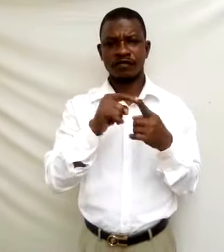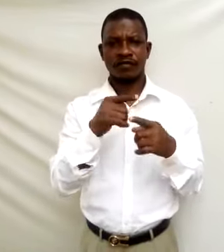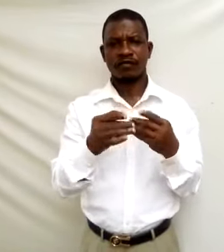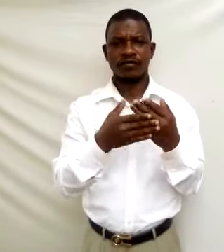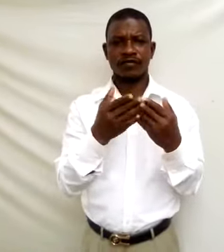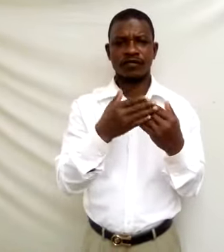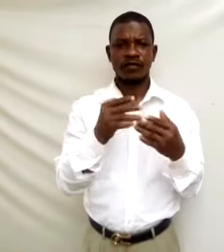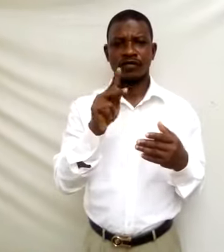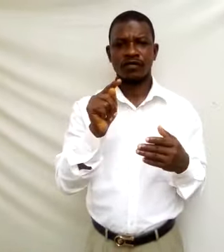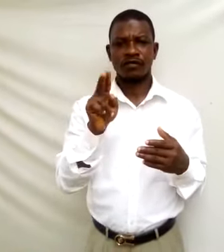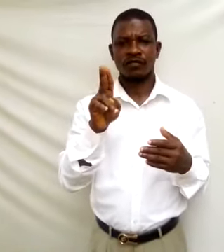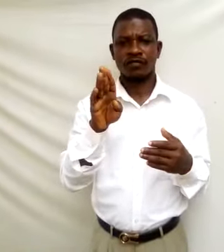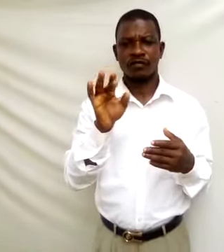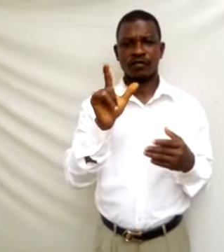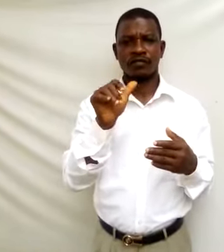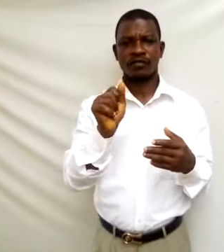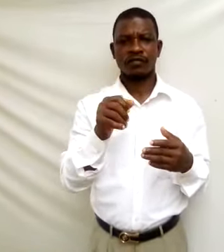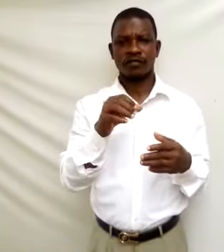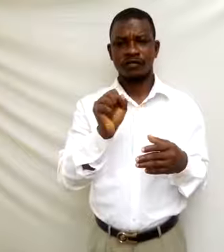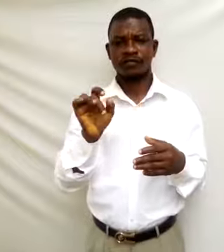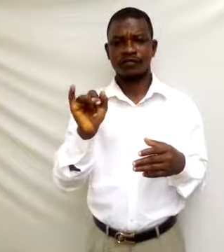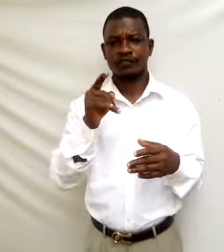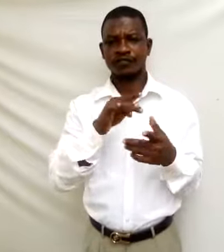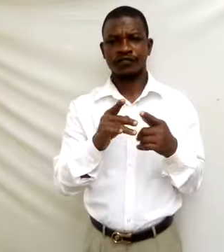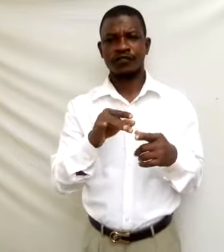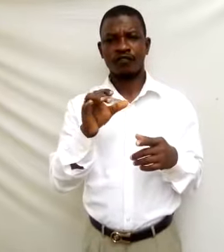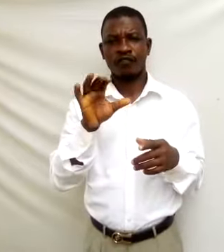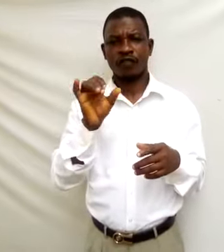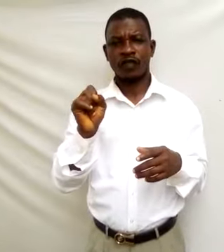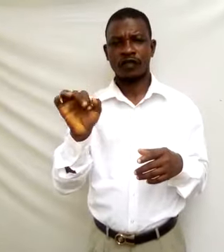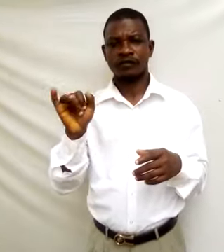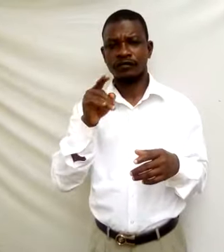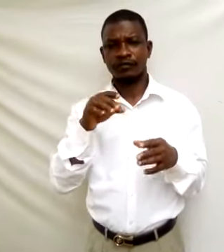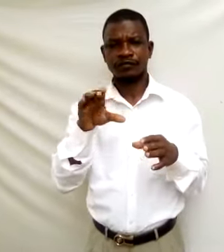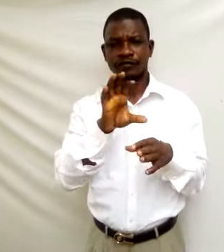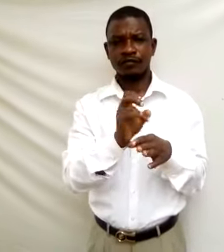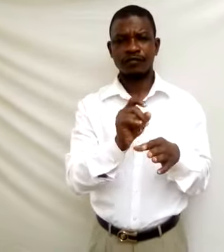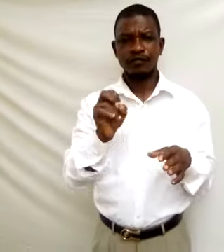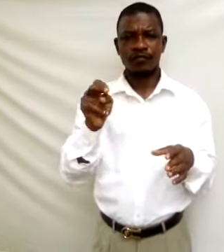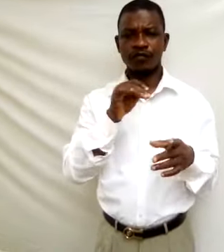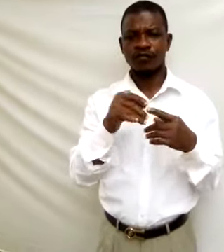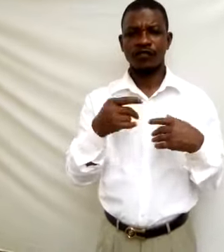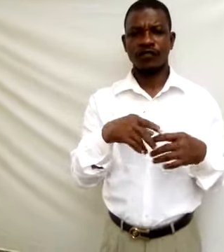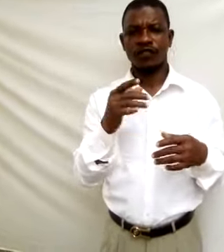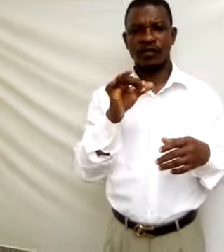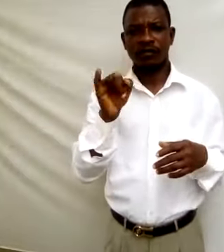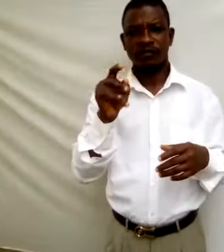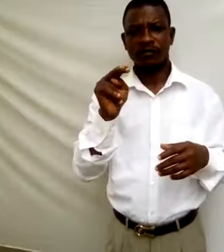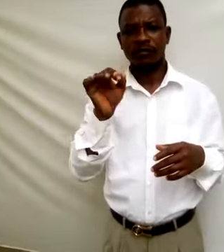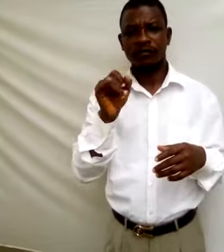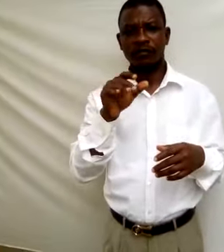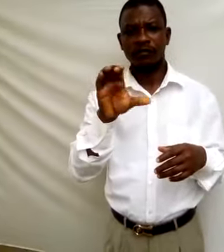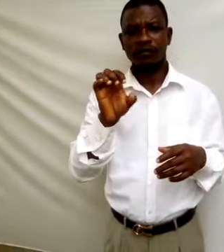tubular system the system consists of numerous flame cells the flame